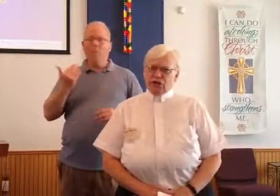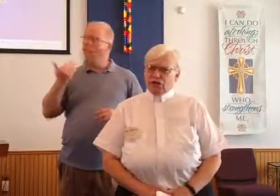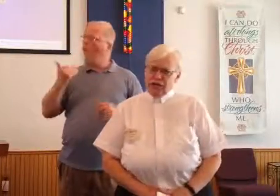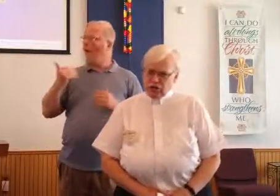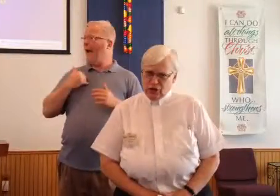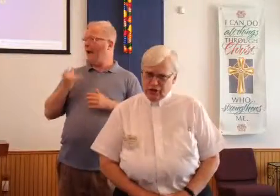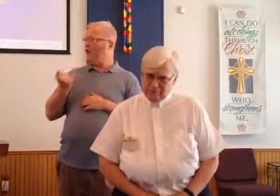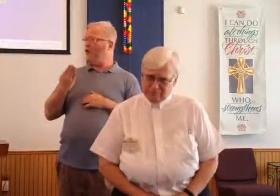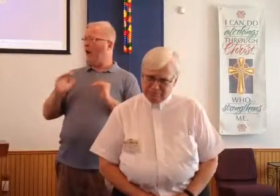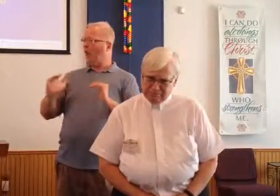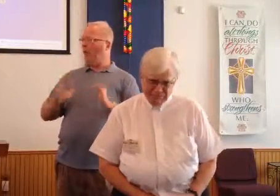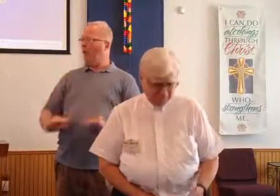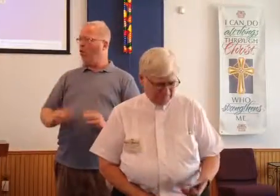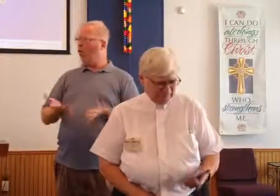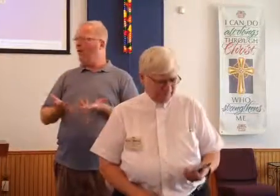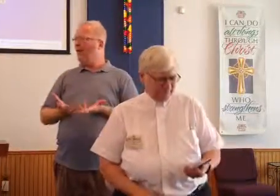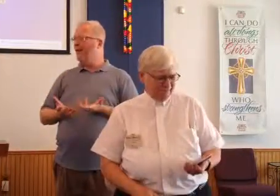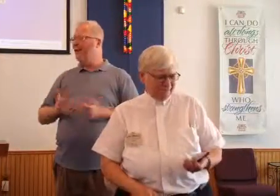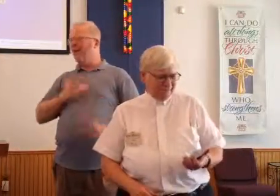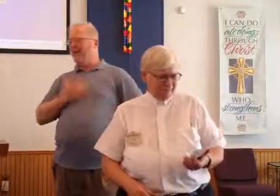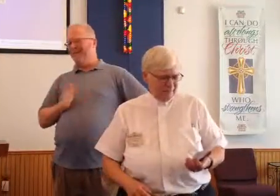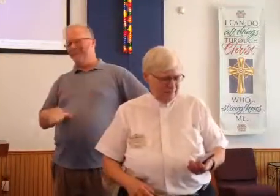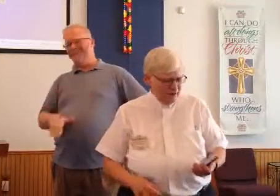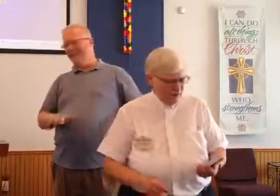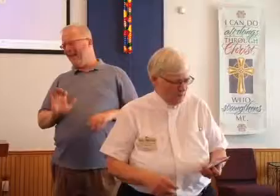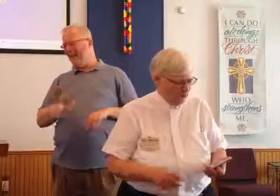below our station.